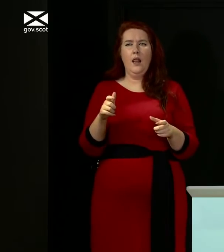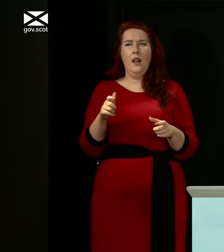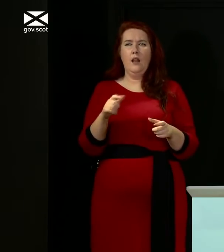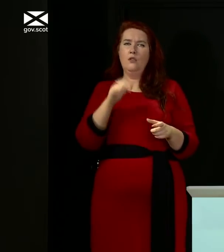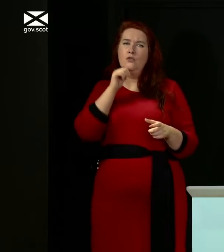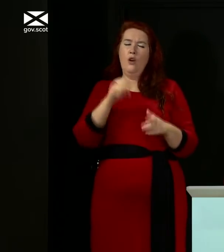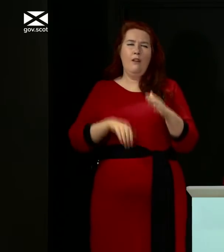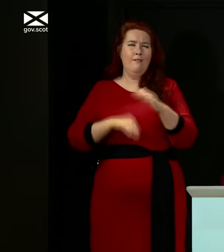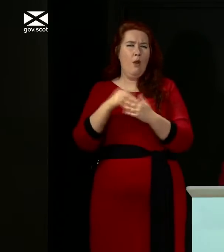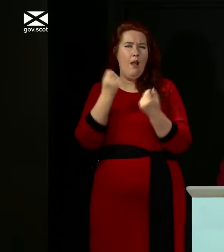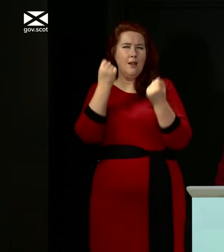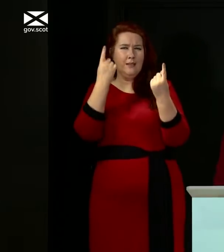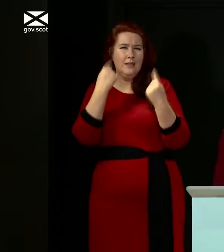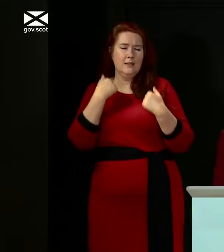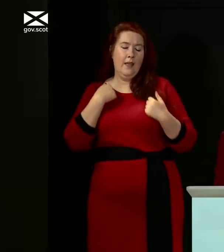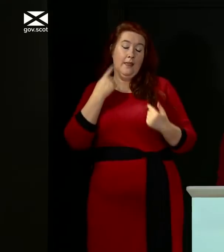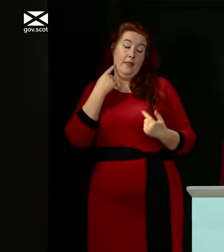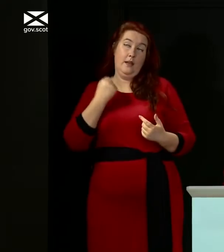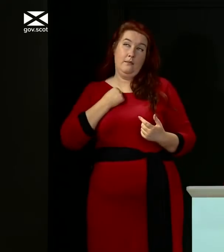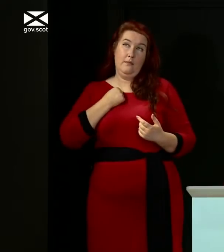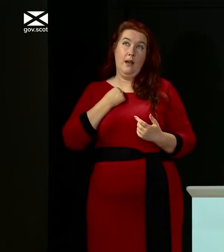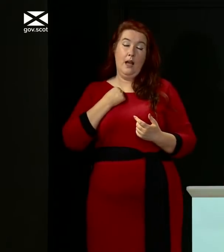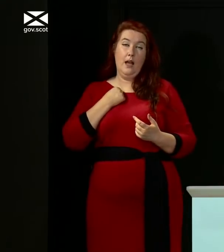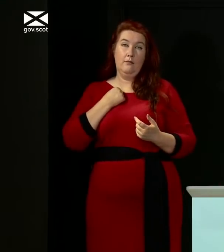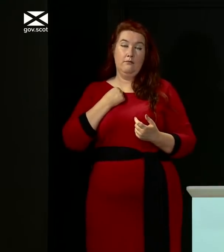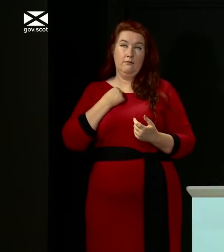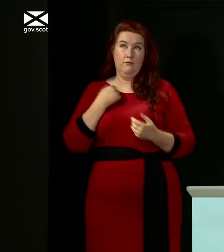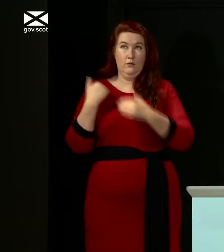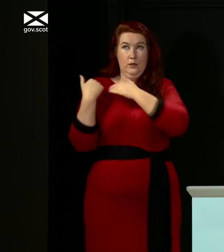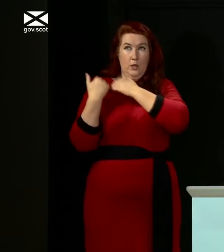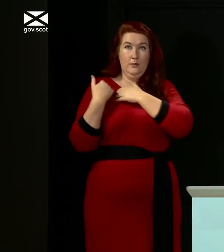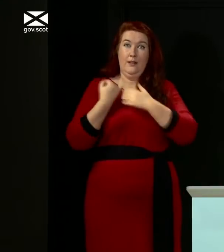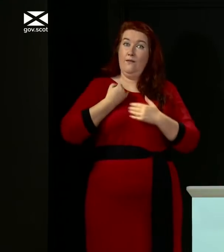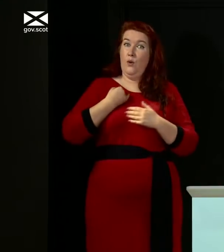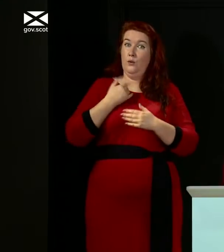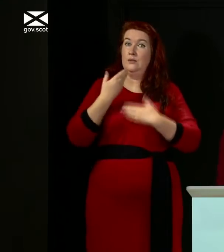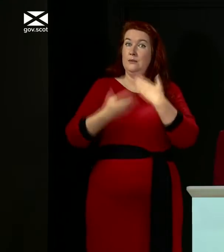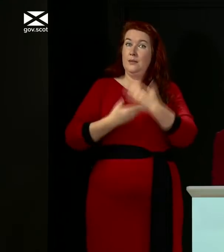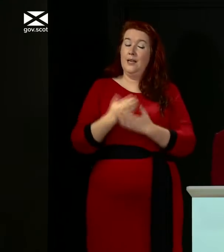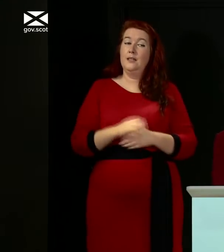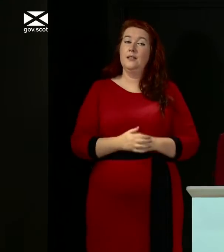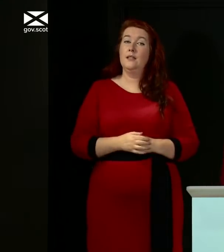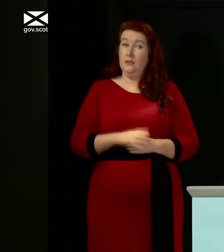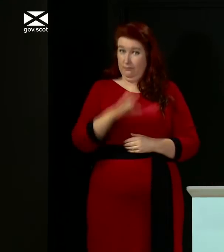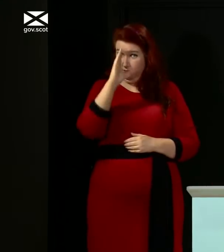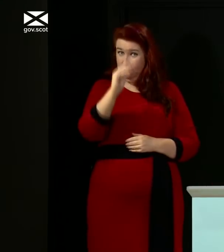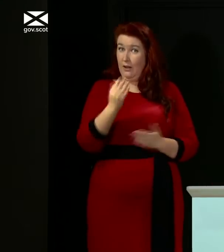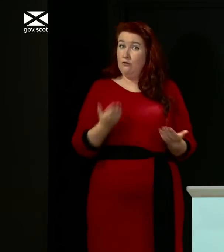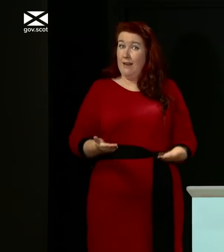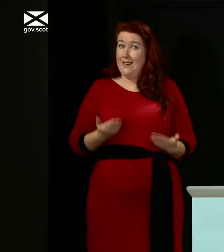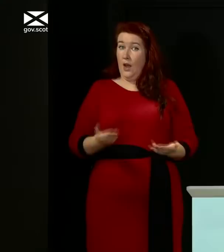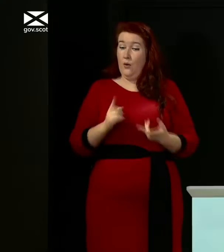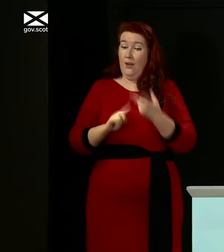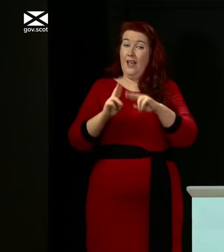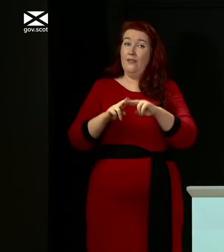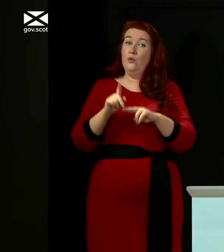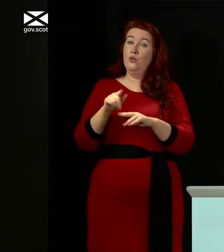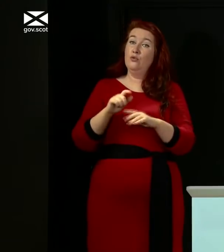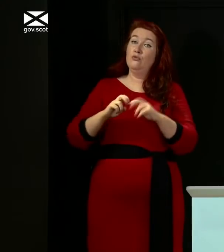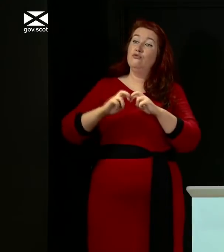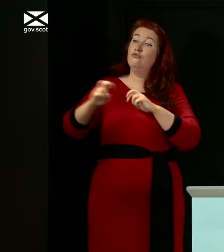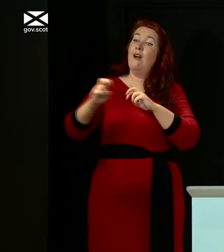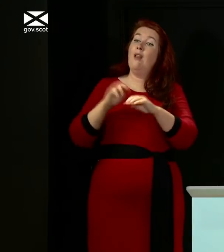understood, which is my responsibility and my fault if that's the case, is that it is against the law right now to travel outside of